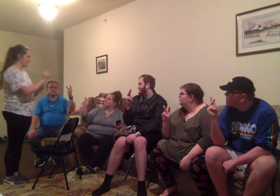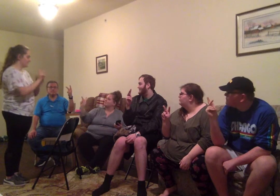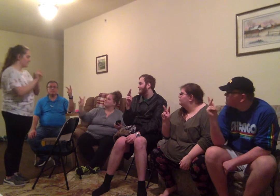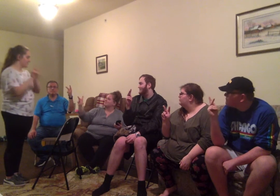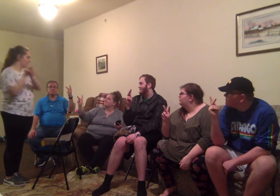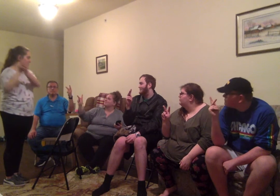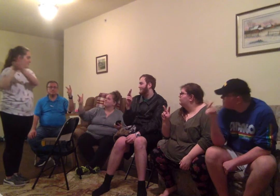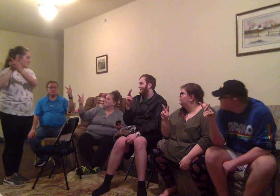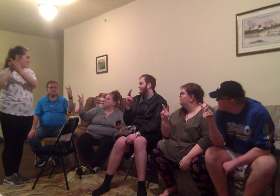With your thumb.